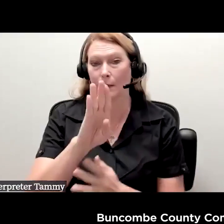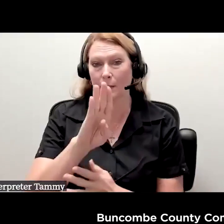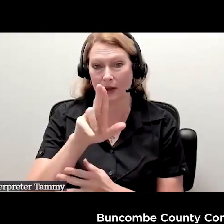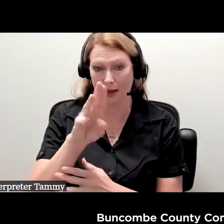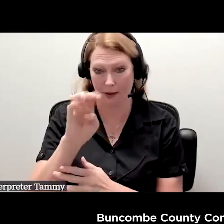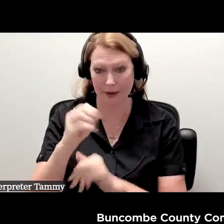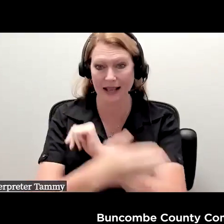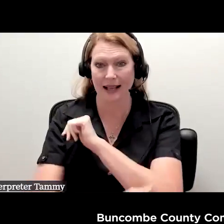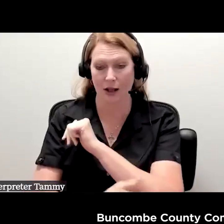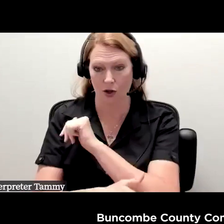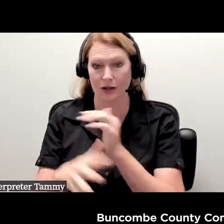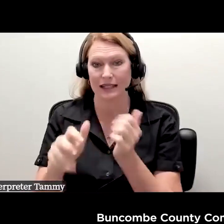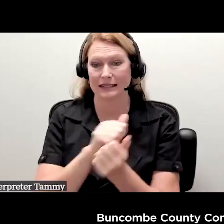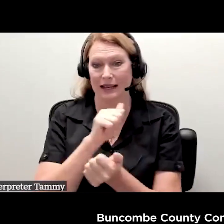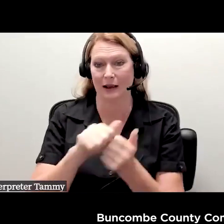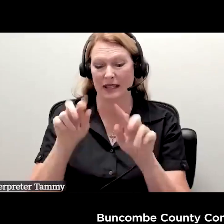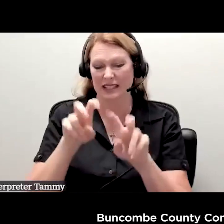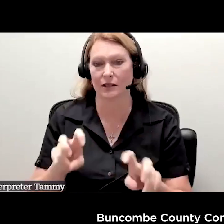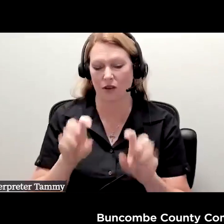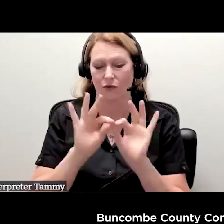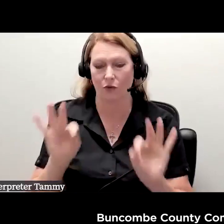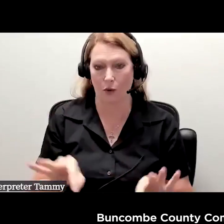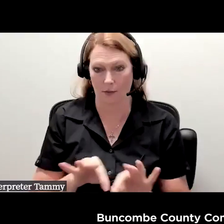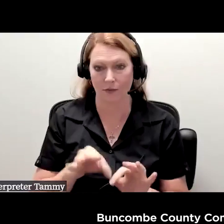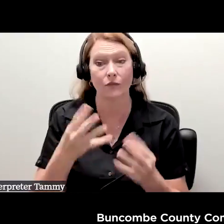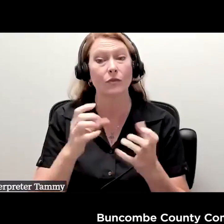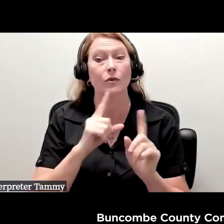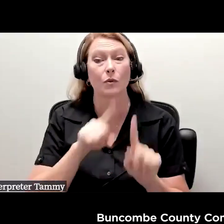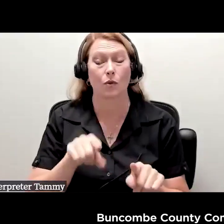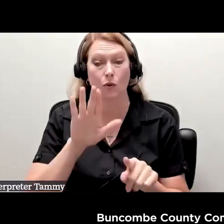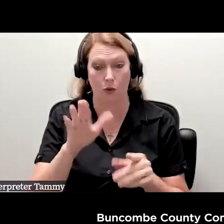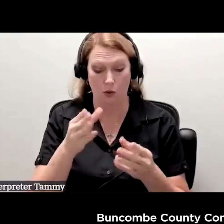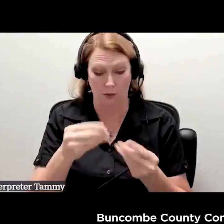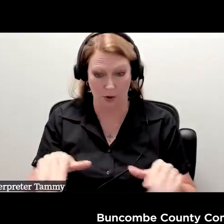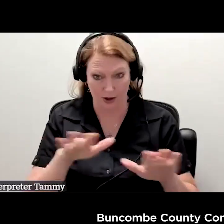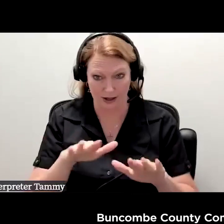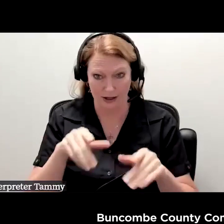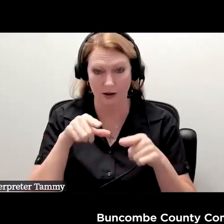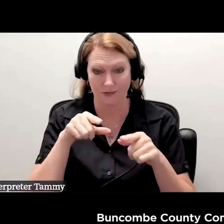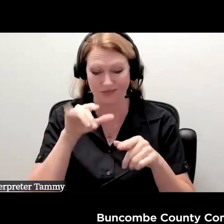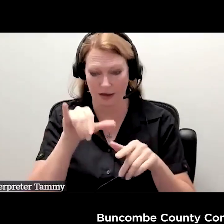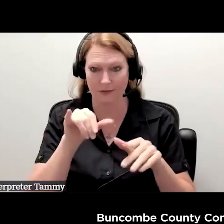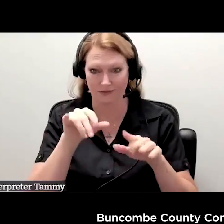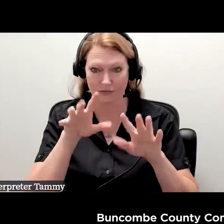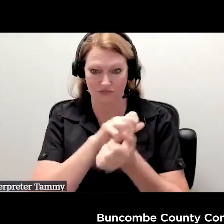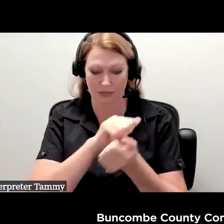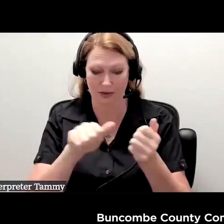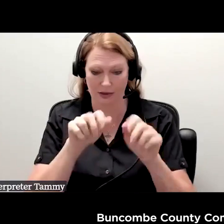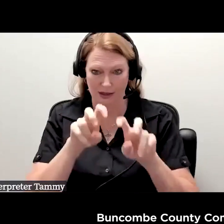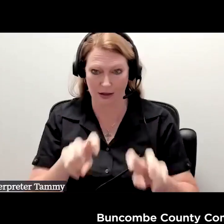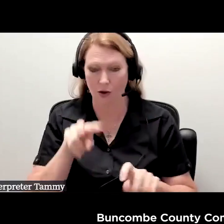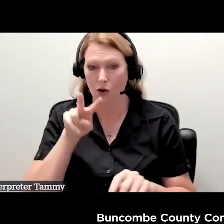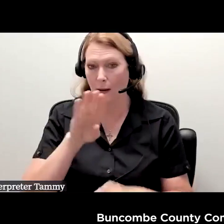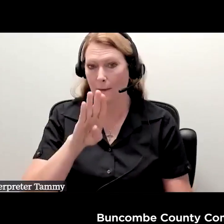Damage Assessment Form. To report your property in the damage assessment form, visit